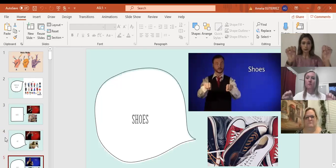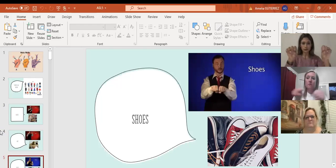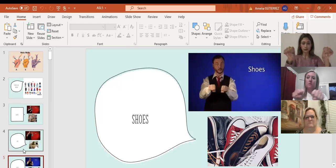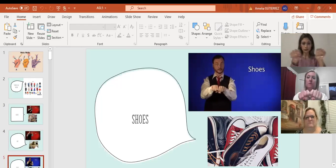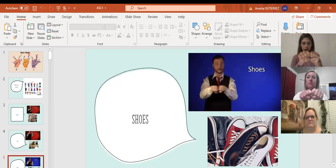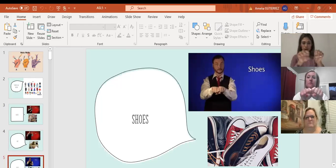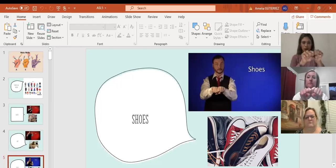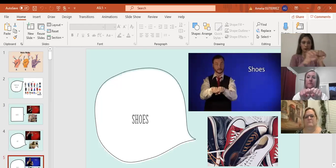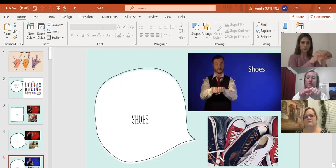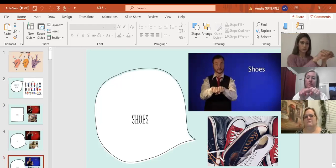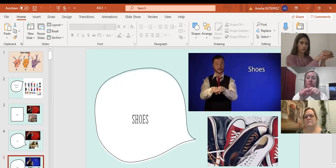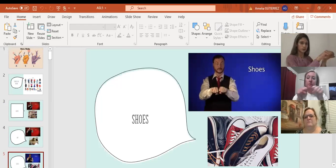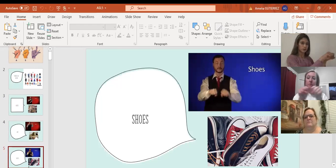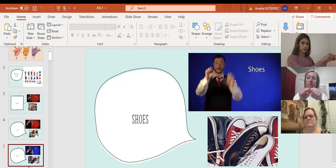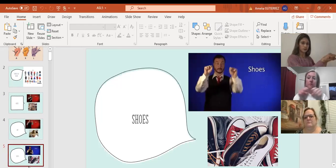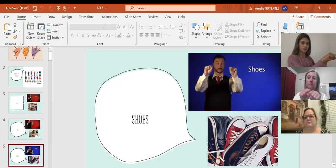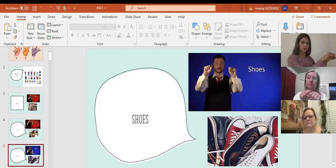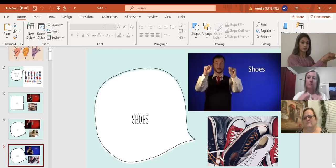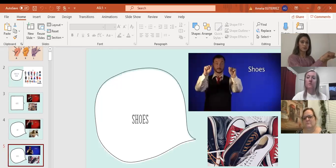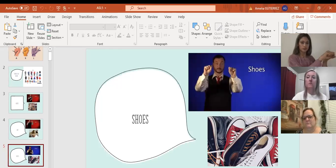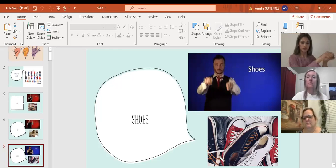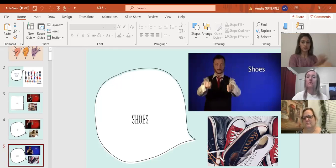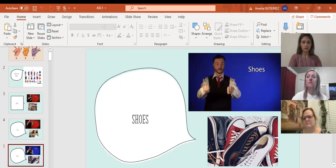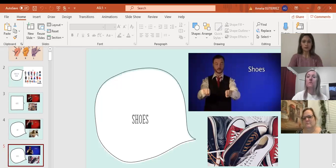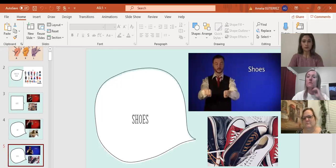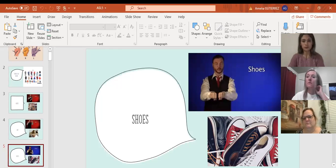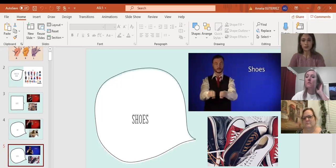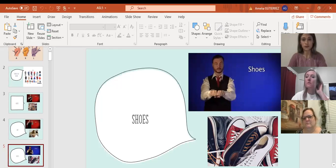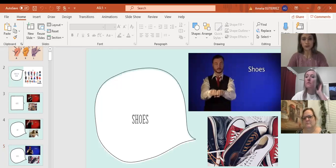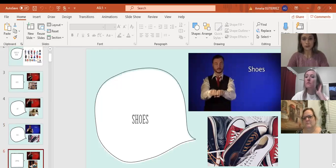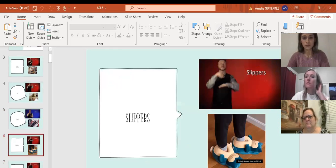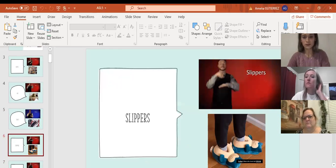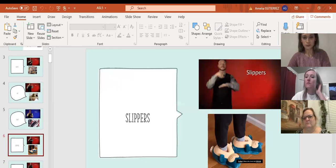he's trying to make an S, Jason, from top. Let's see.